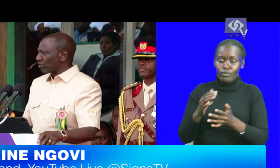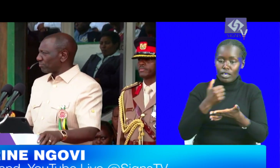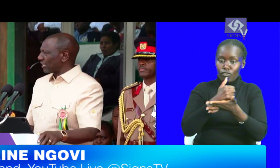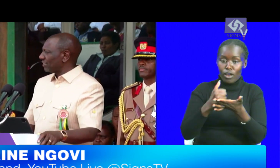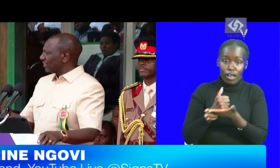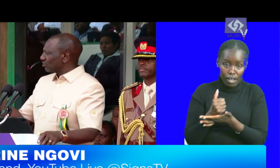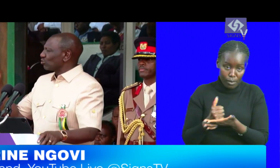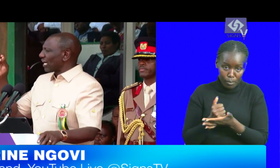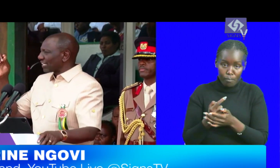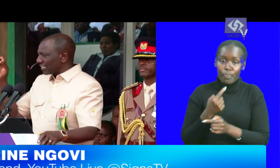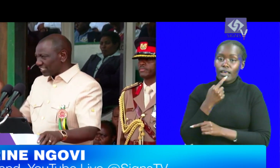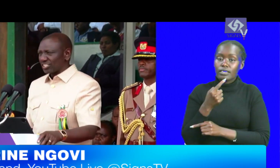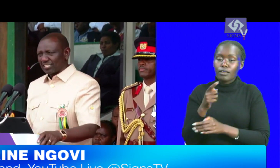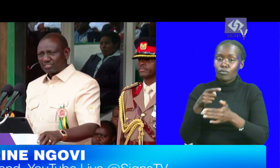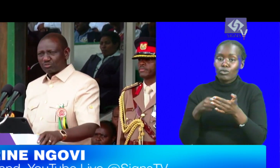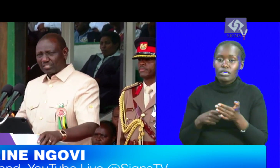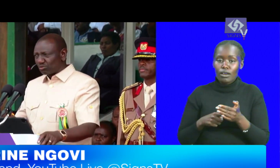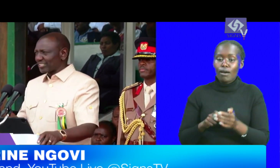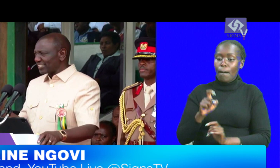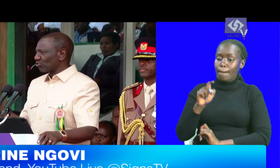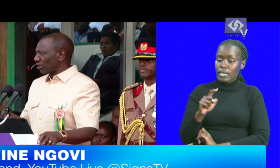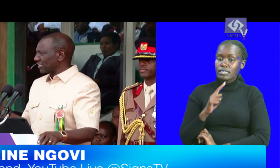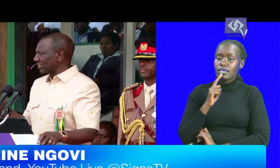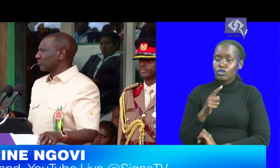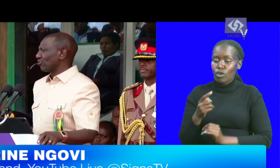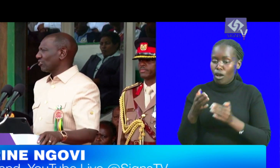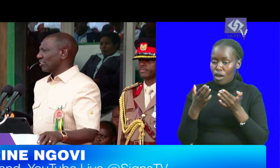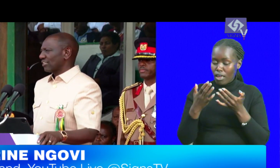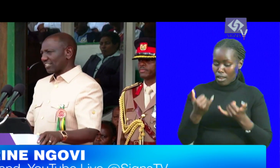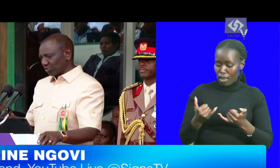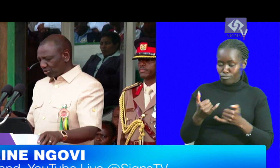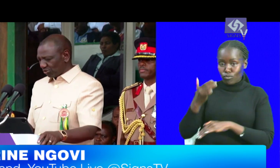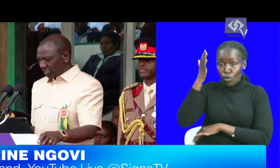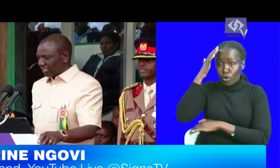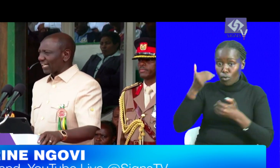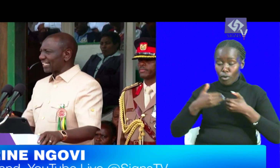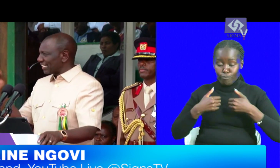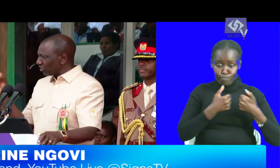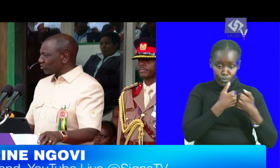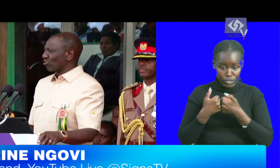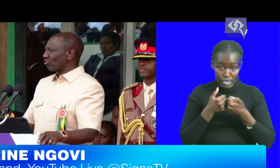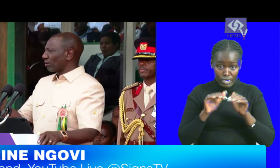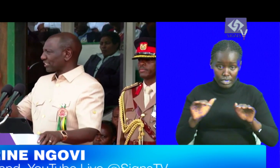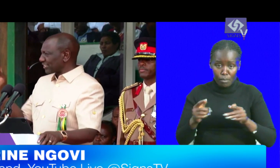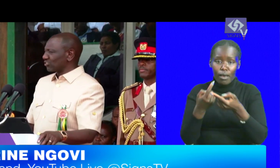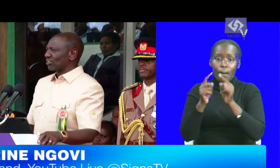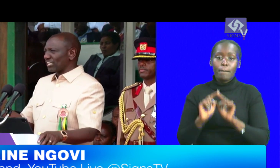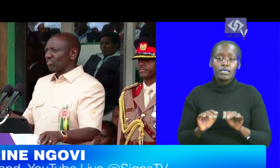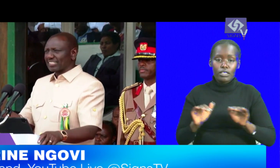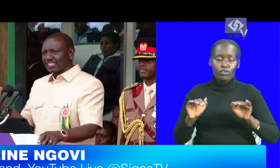kwamba tutahakikisha, tunajua saa hizi kuna matatizo ya soko, lakini hiyo soko na matatizo yaliyoko katika